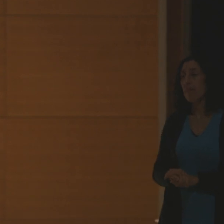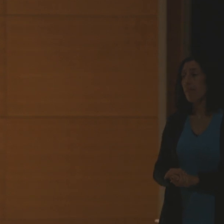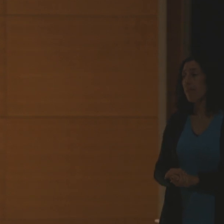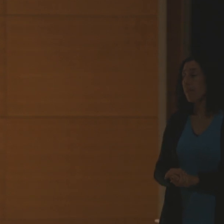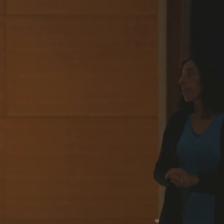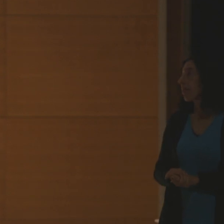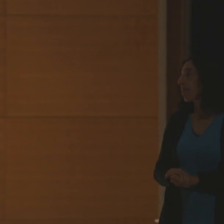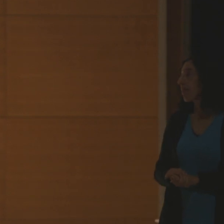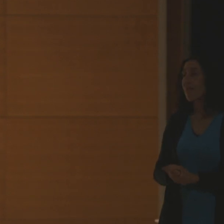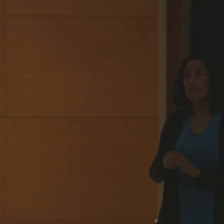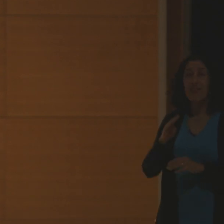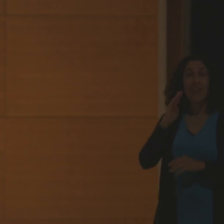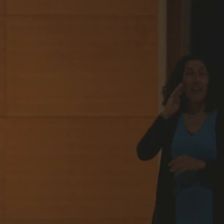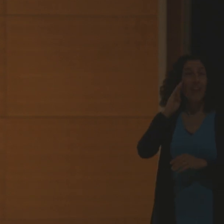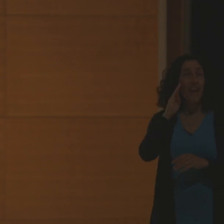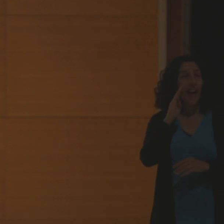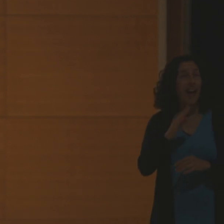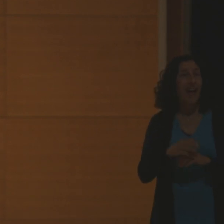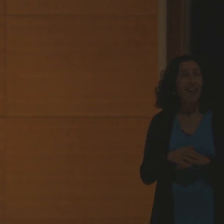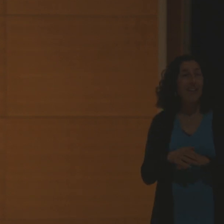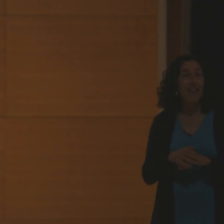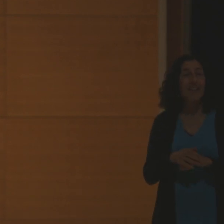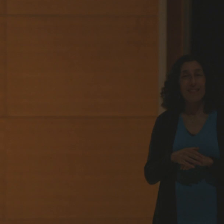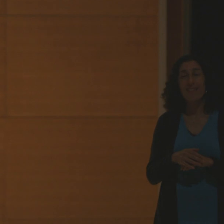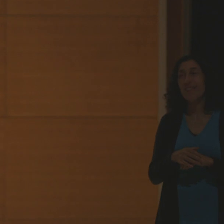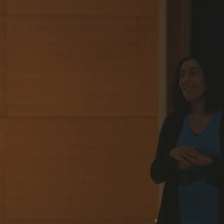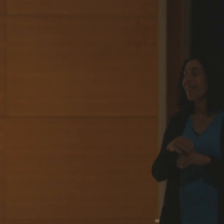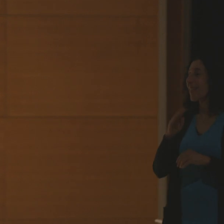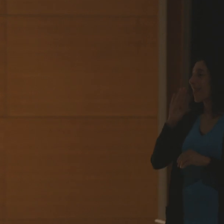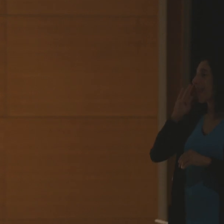"Hi," she says. "Hi," says Mary.